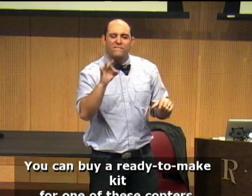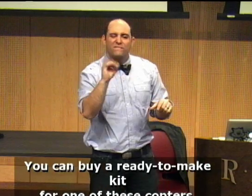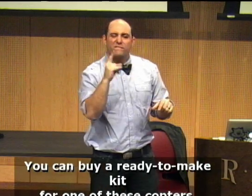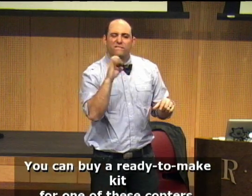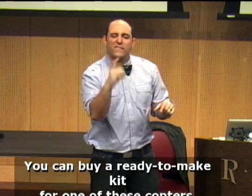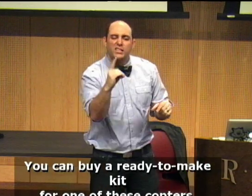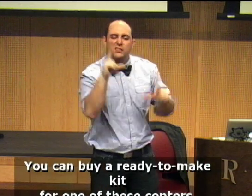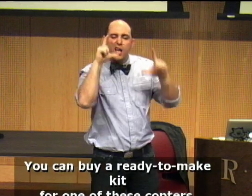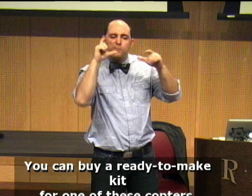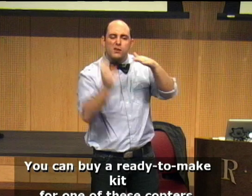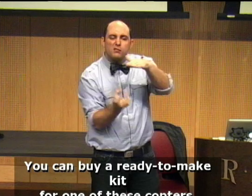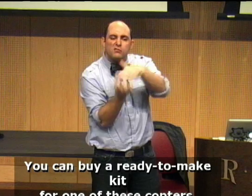these copters.